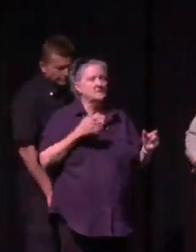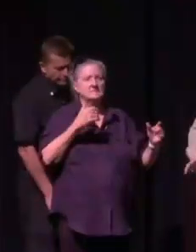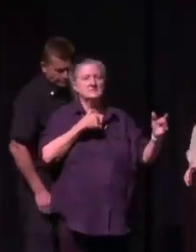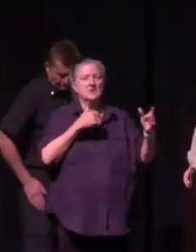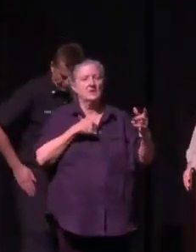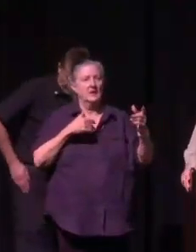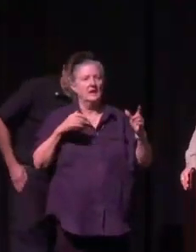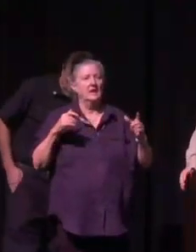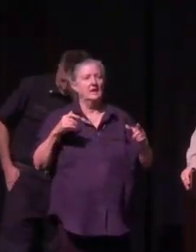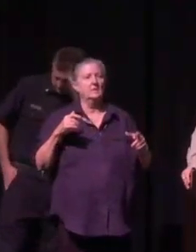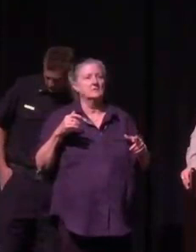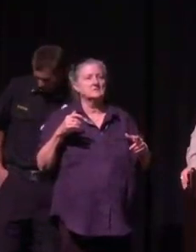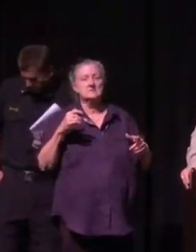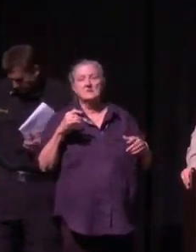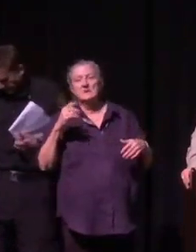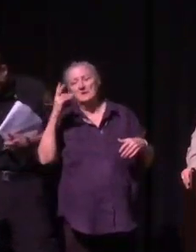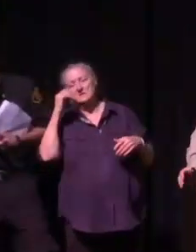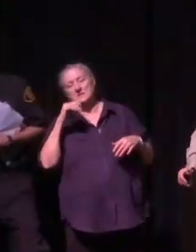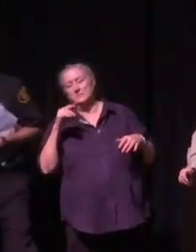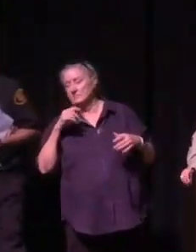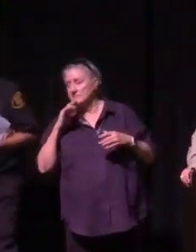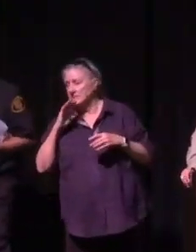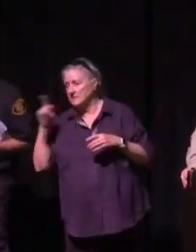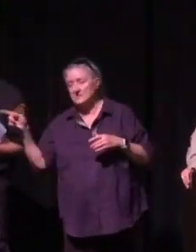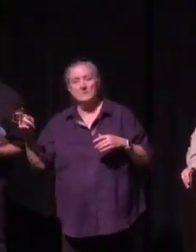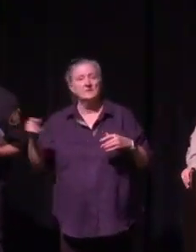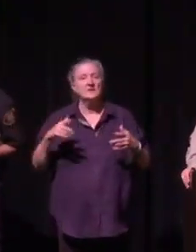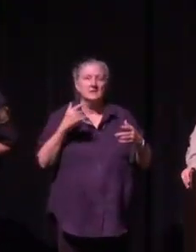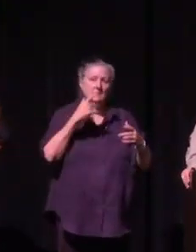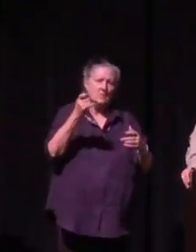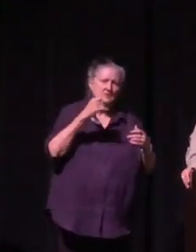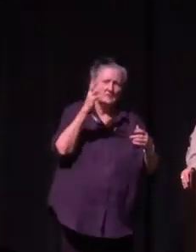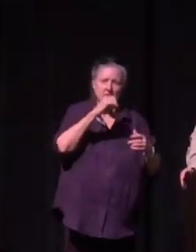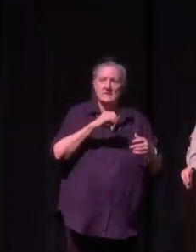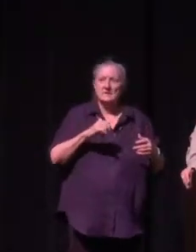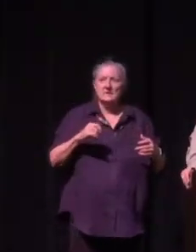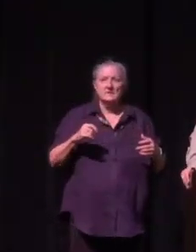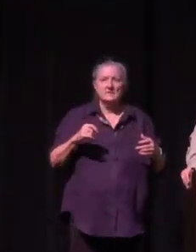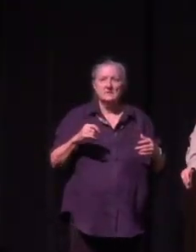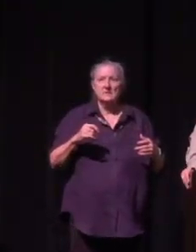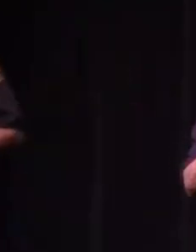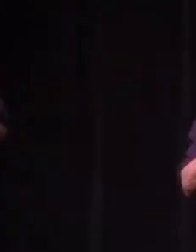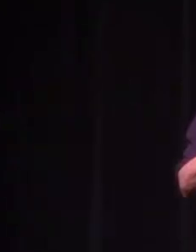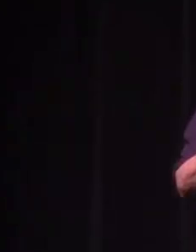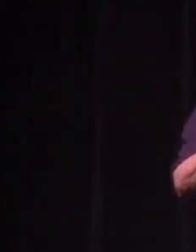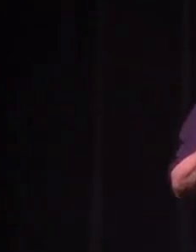Yes, I'm sorry. I was speaking to my undersheriff there and I missed the question. Can you say it again, please?